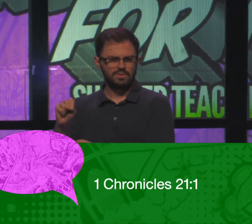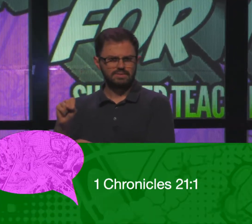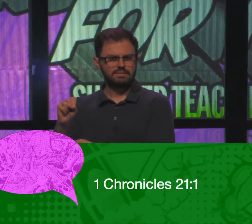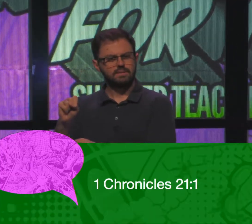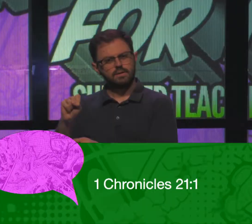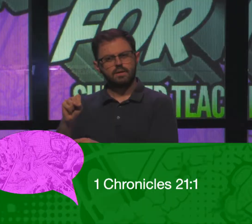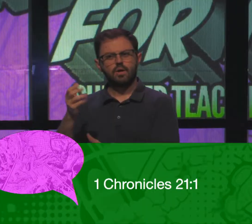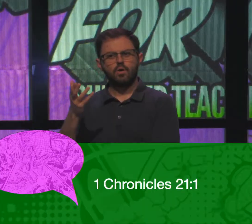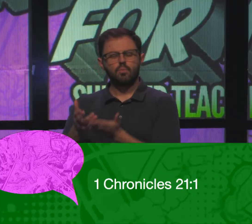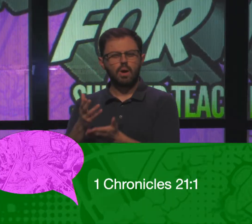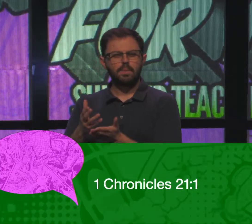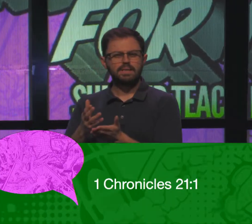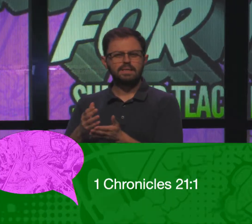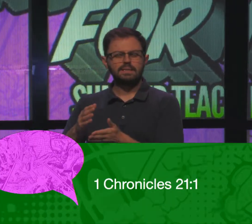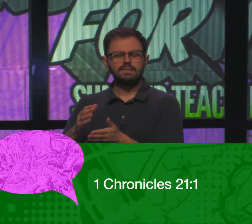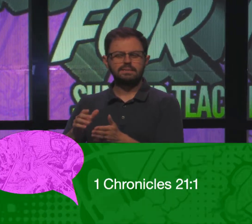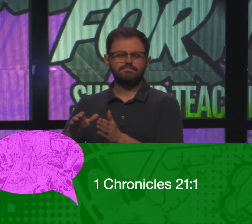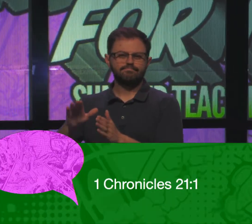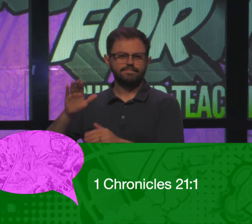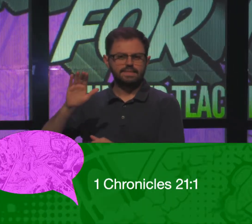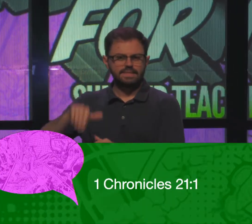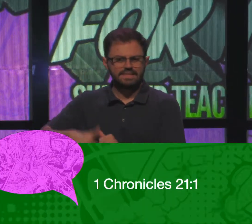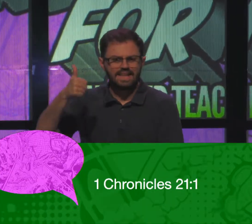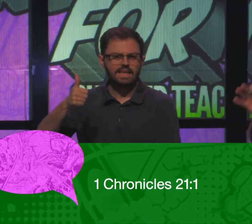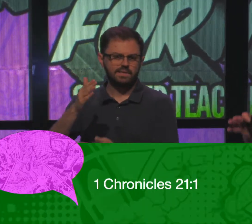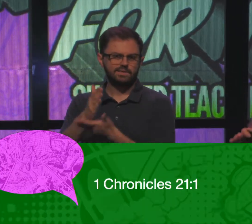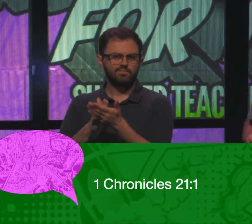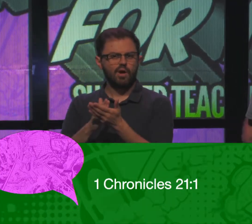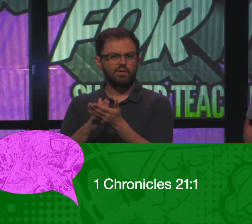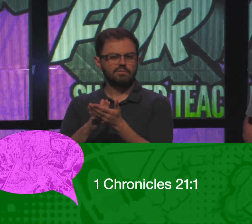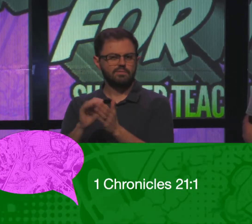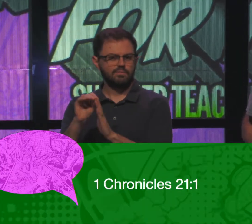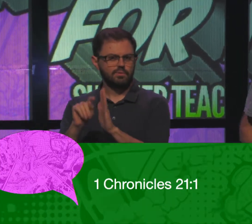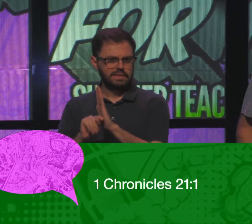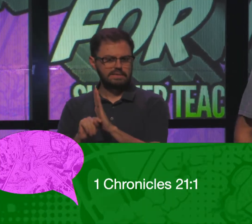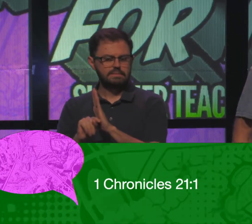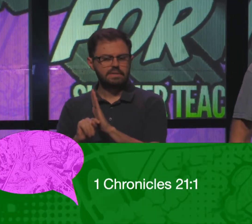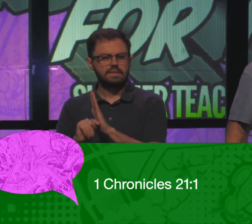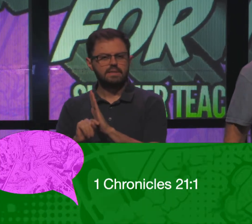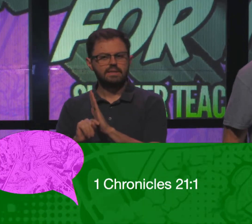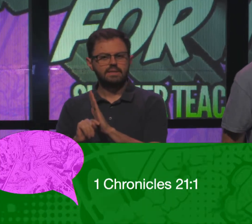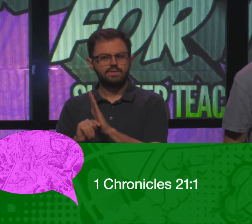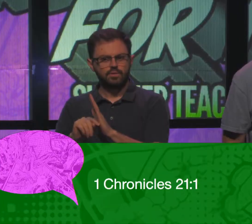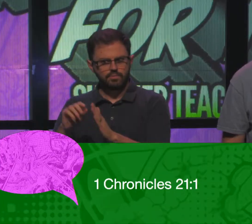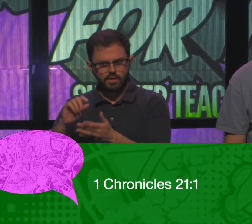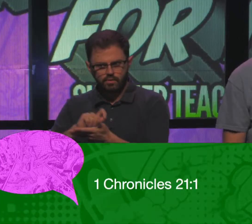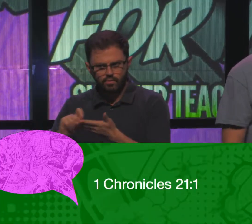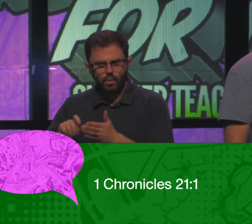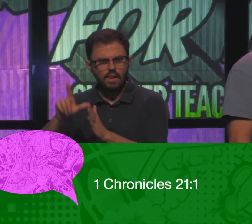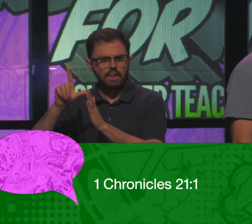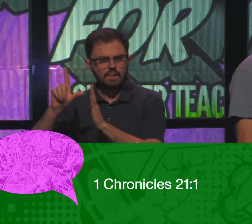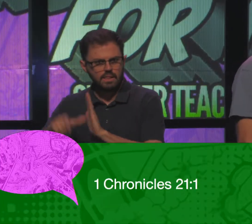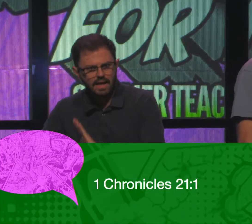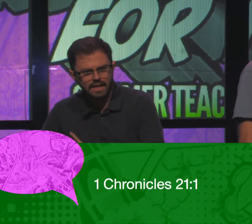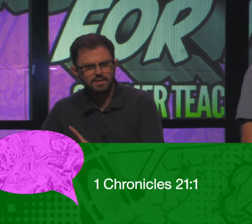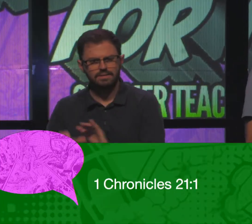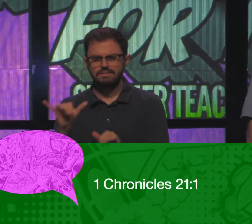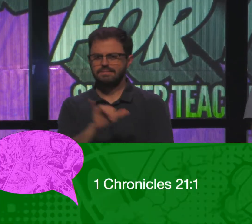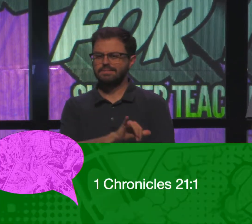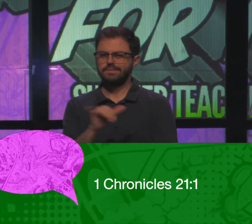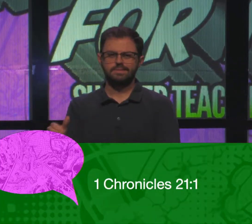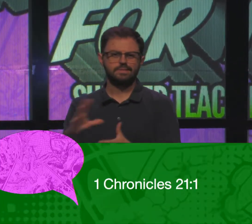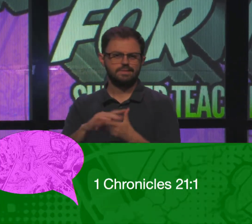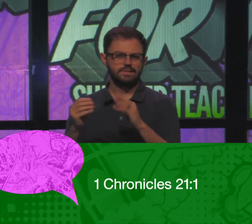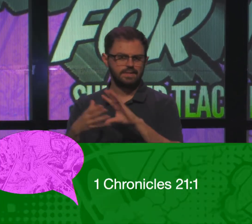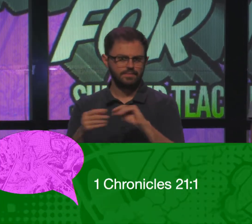have in the Hebrew Scriptures, right? So it's written much, much later, and it's telling the same story. Okay, same